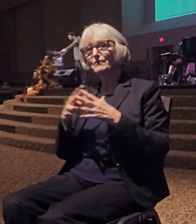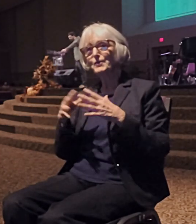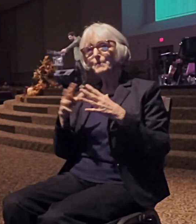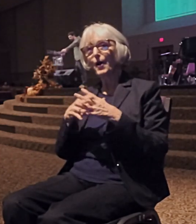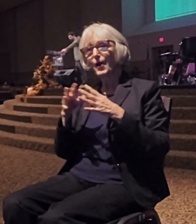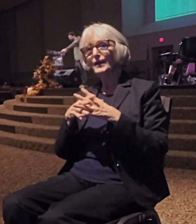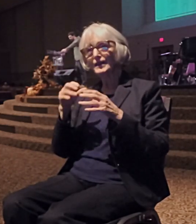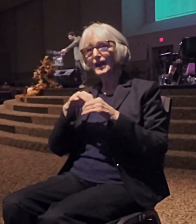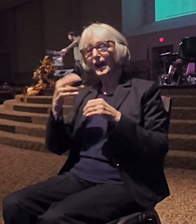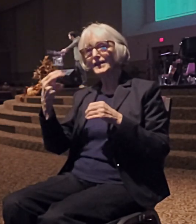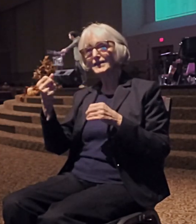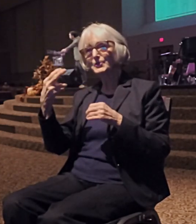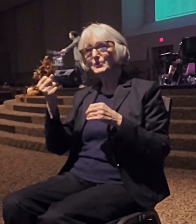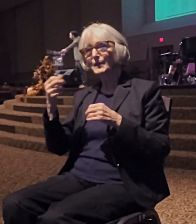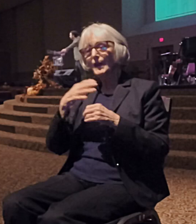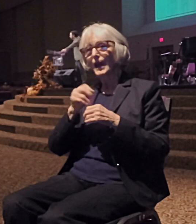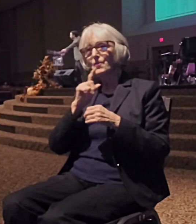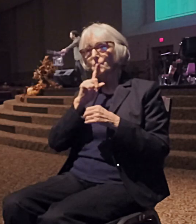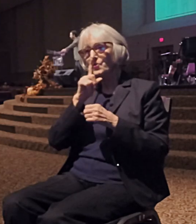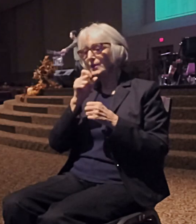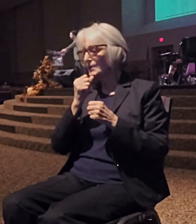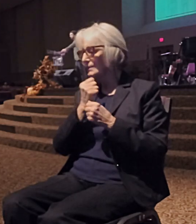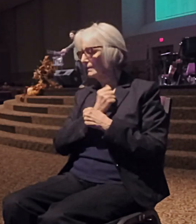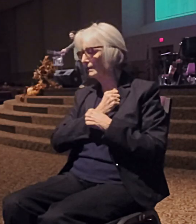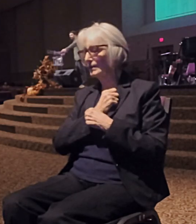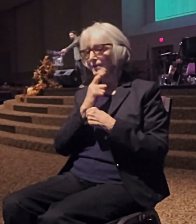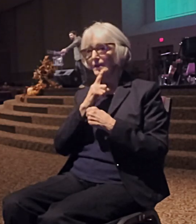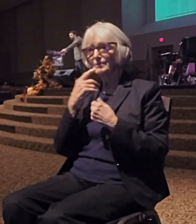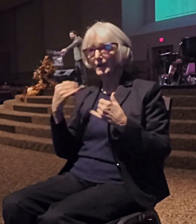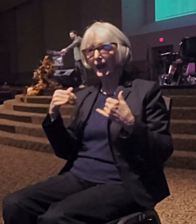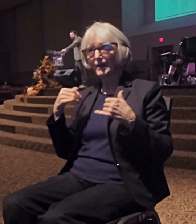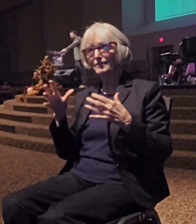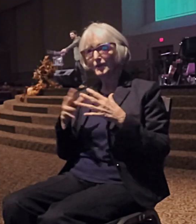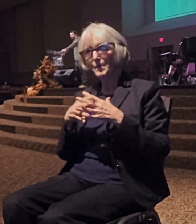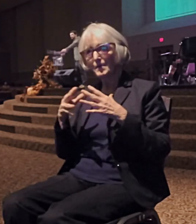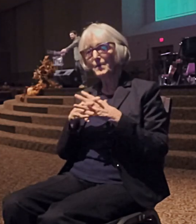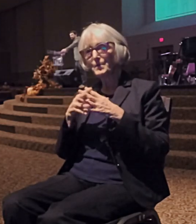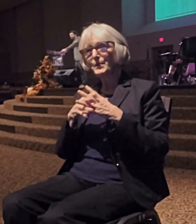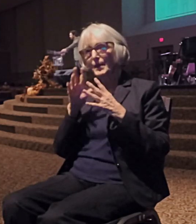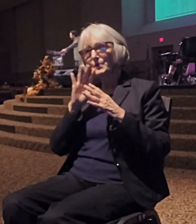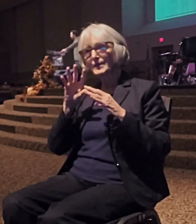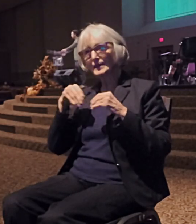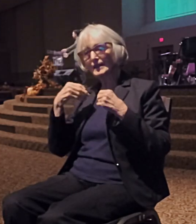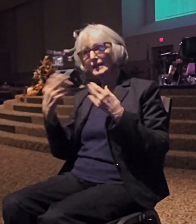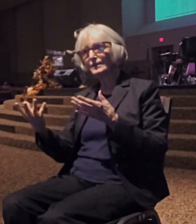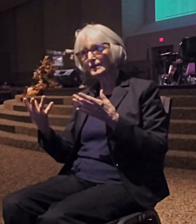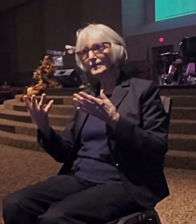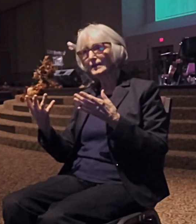and high school and genuinely loved playing and was given a very good